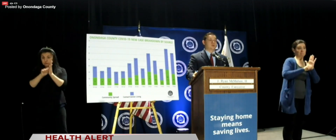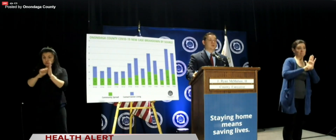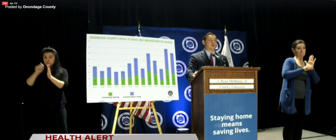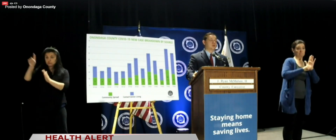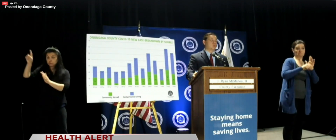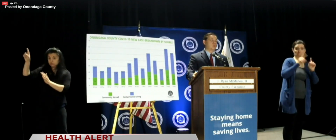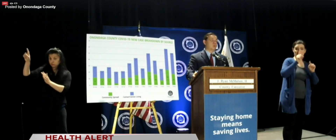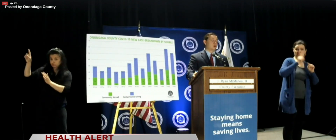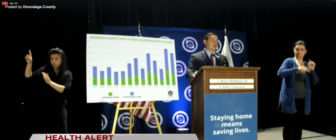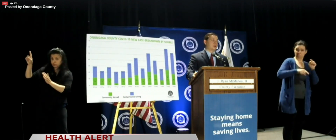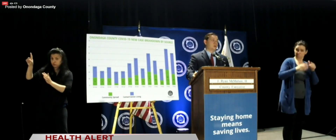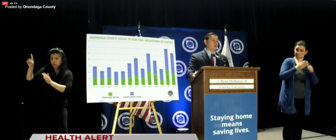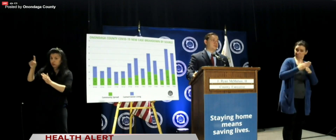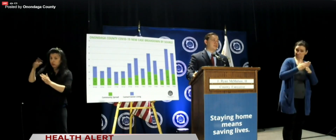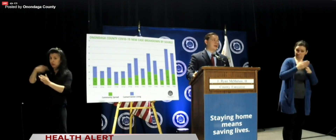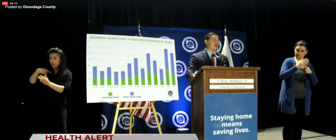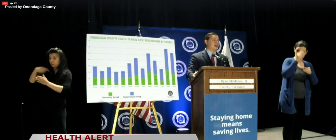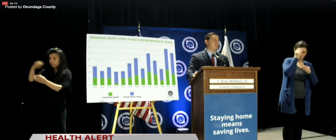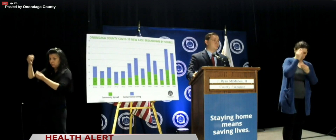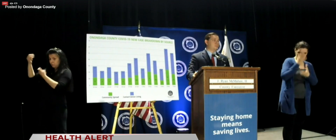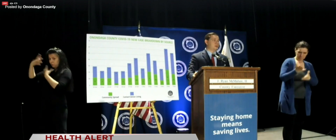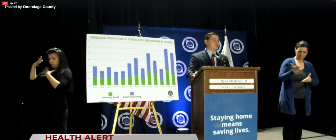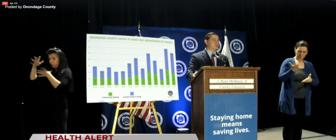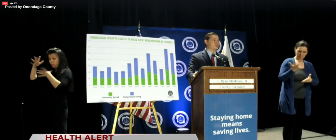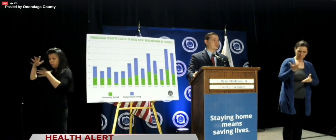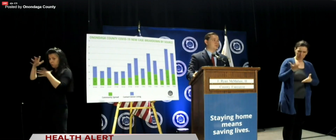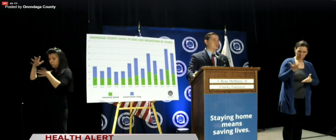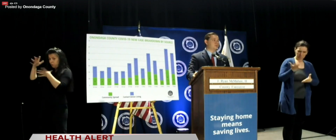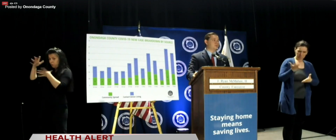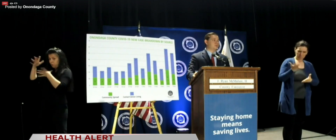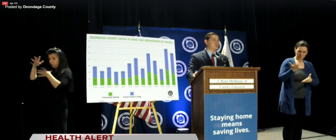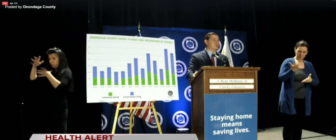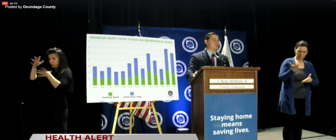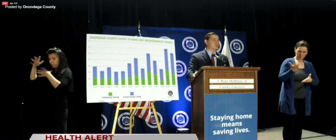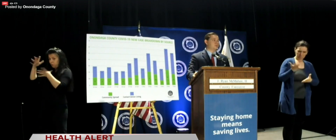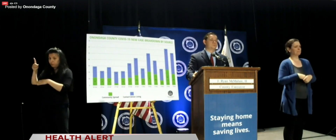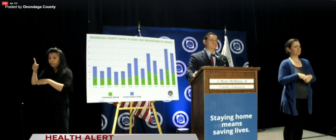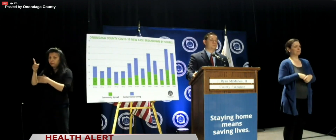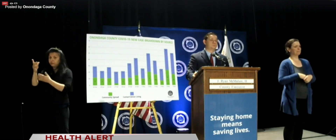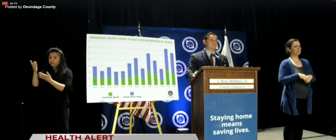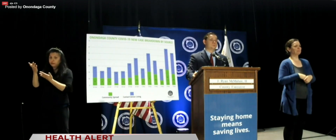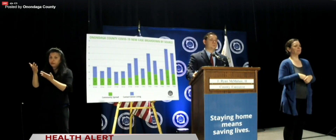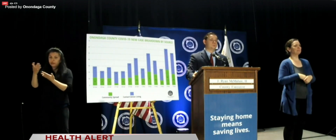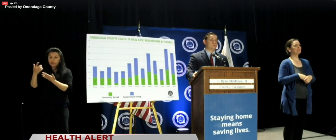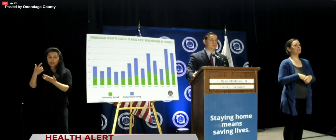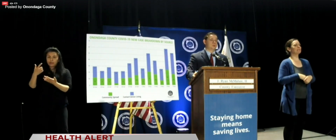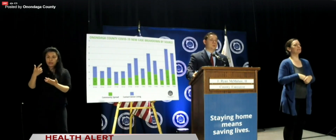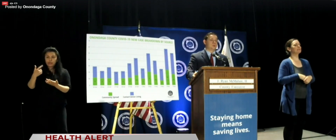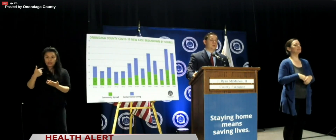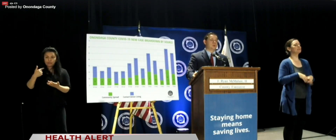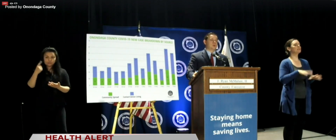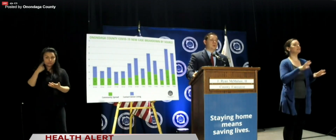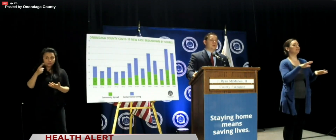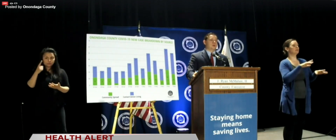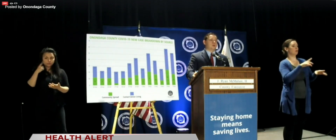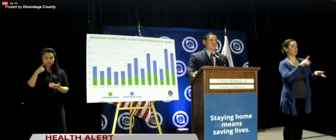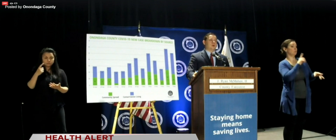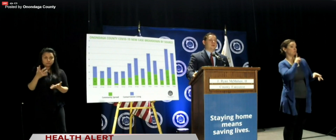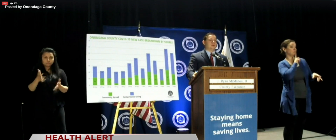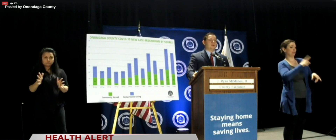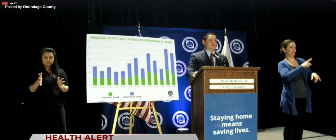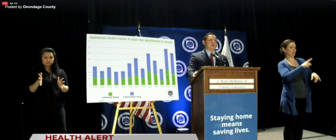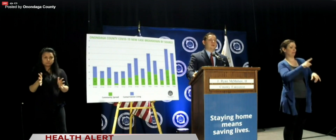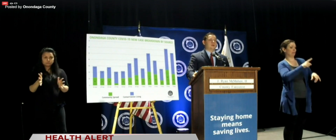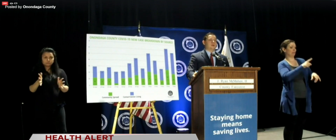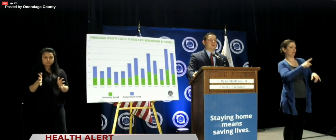database? It certainly, we won't get it in real time, that's for sure. Do they have the option to not share the data? Well, again,